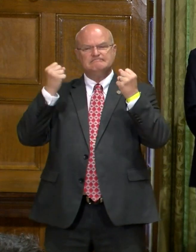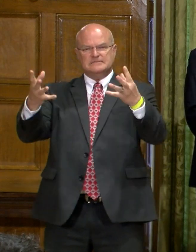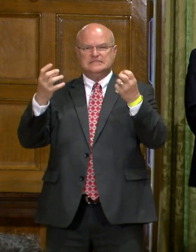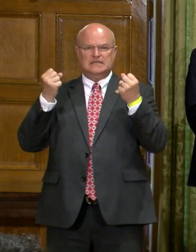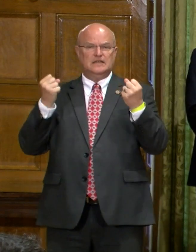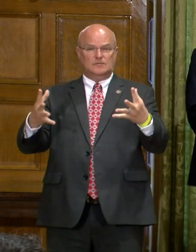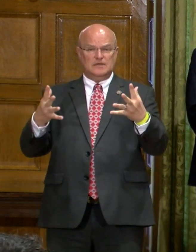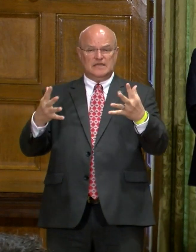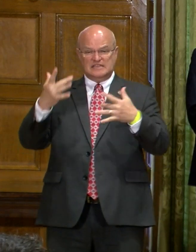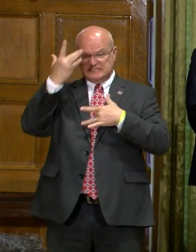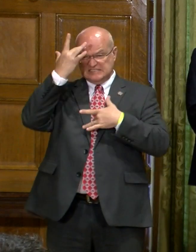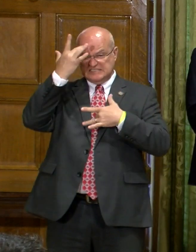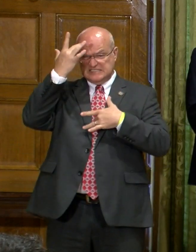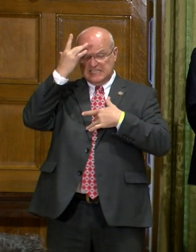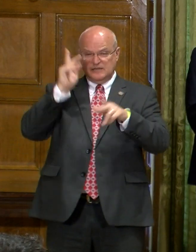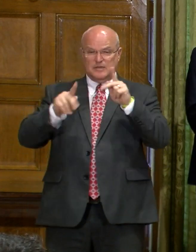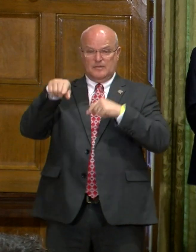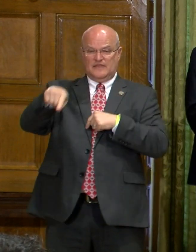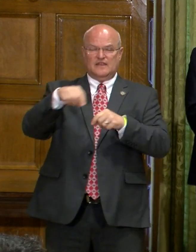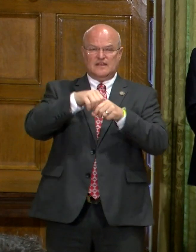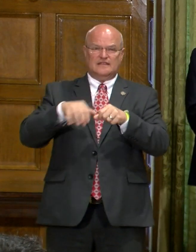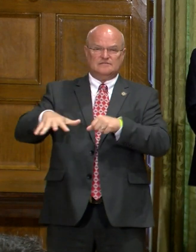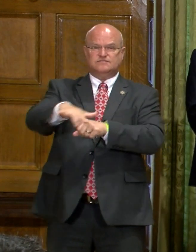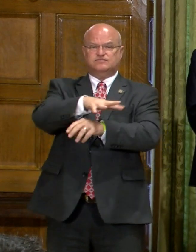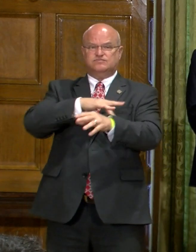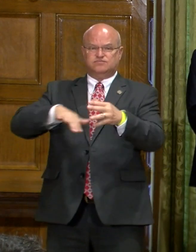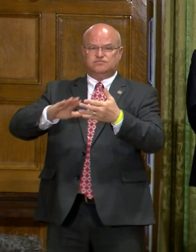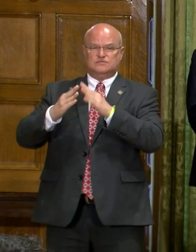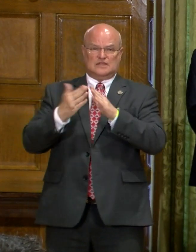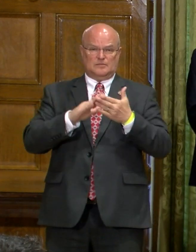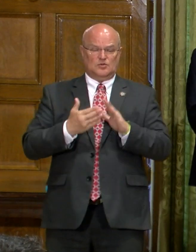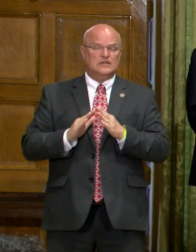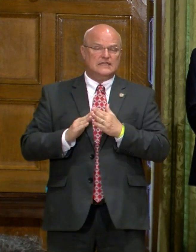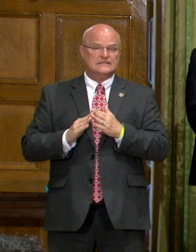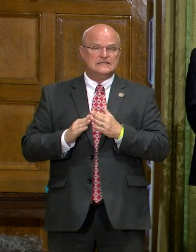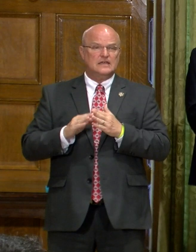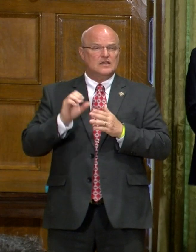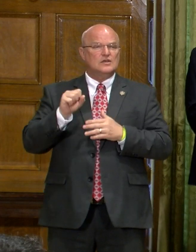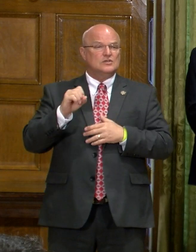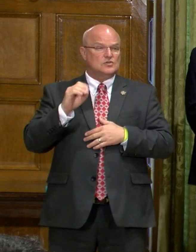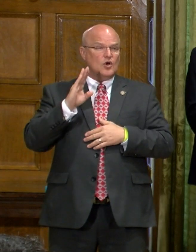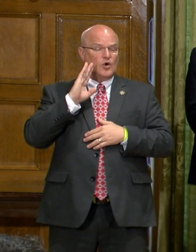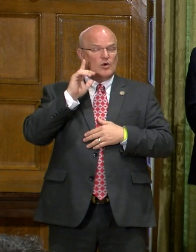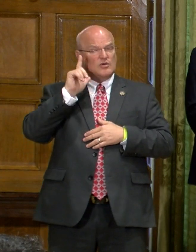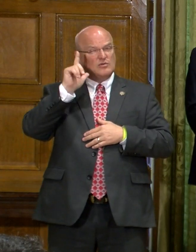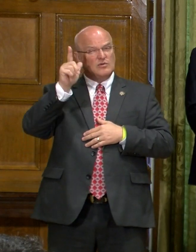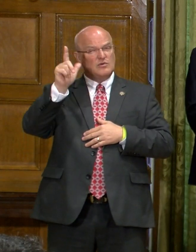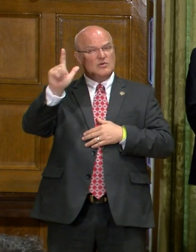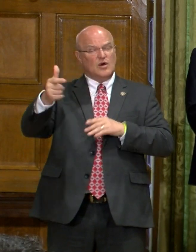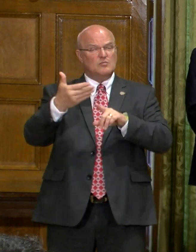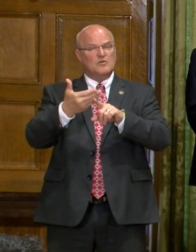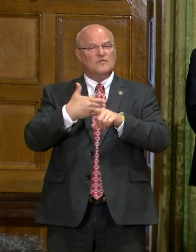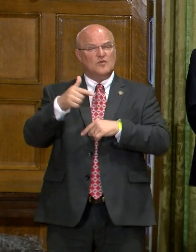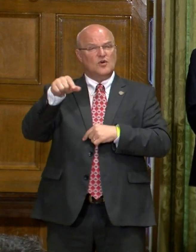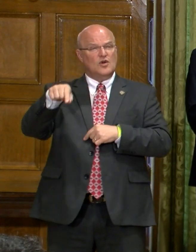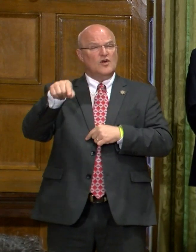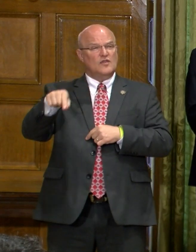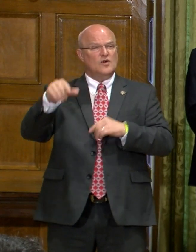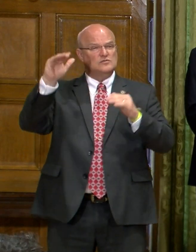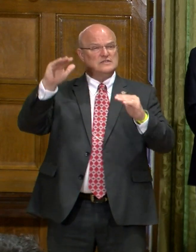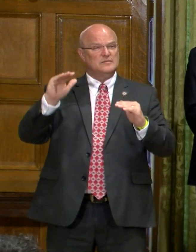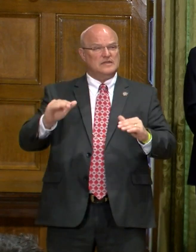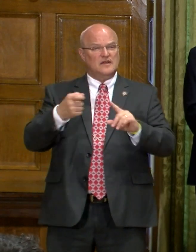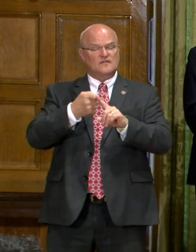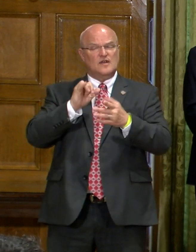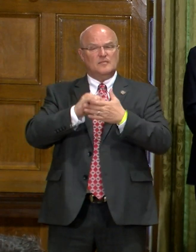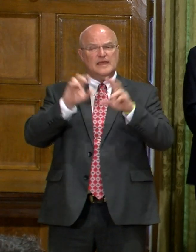lot of the virus circulating in those communities. So it'll be a while before they come down